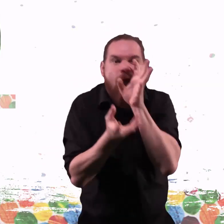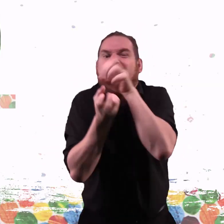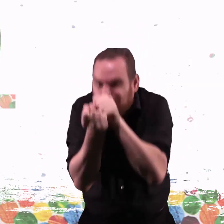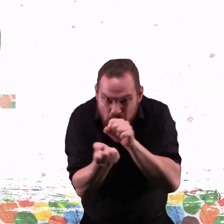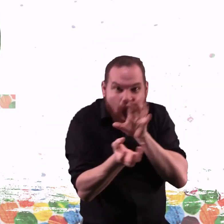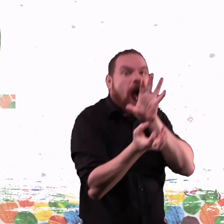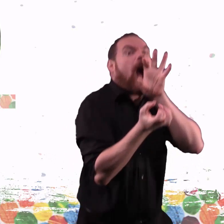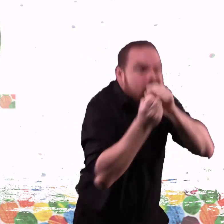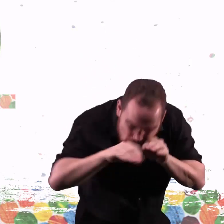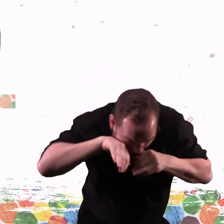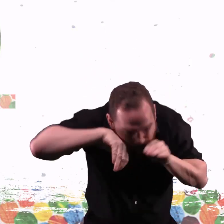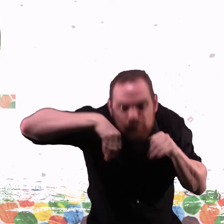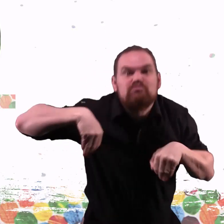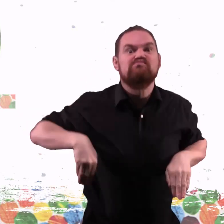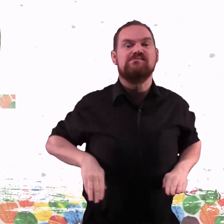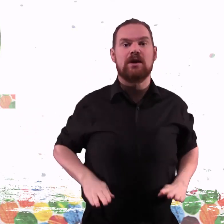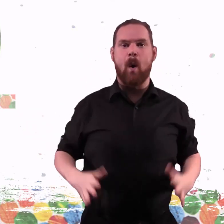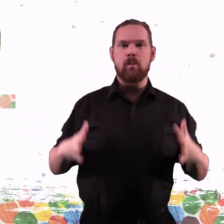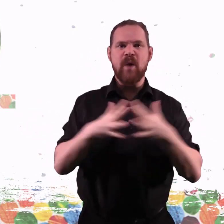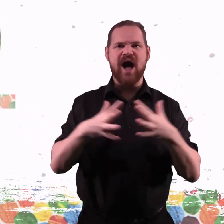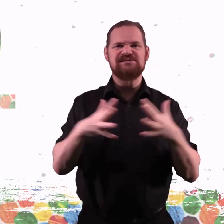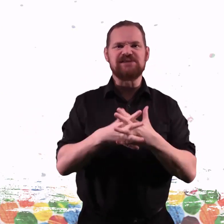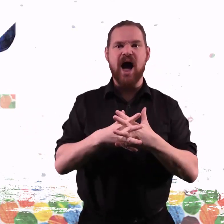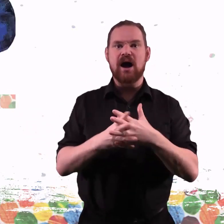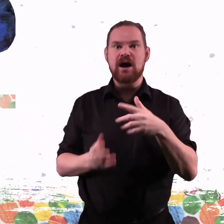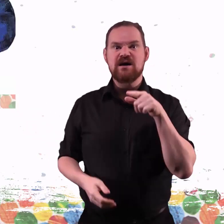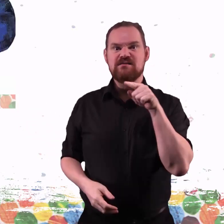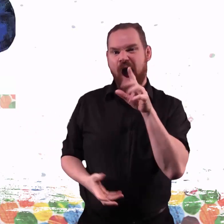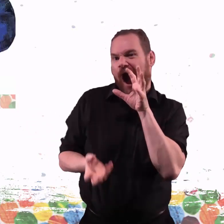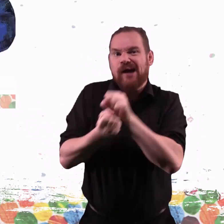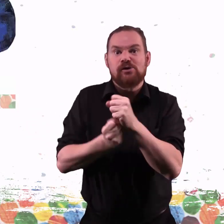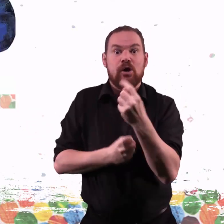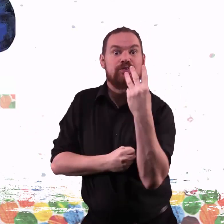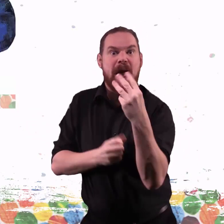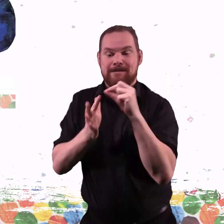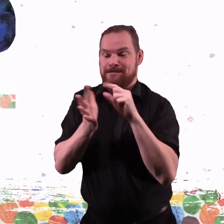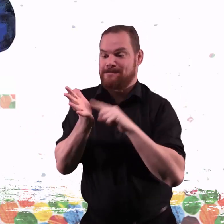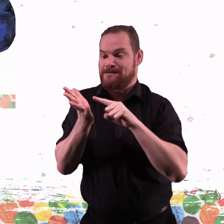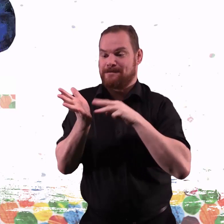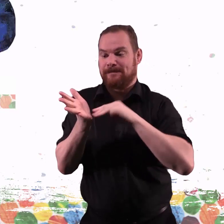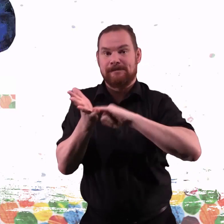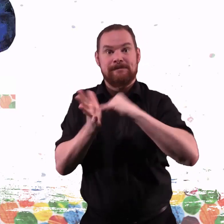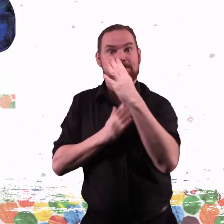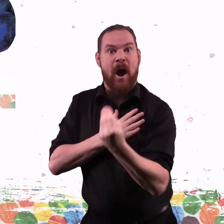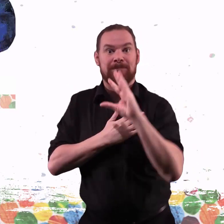om. But he was still hungry. On Wednesday, he ate three